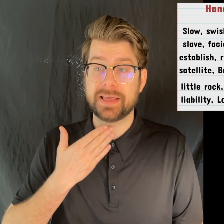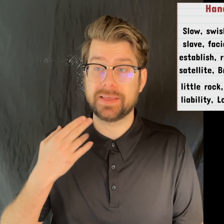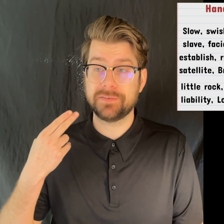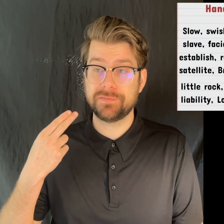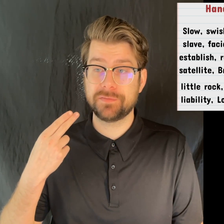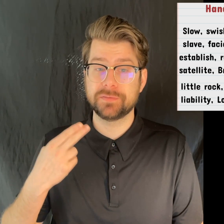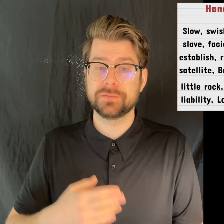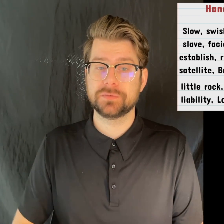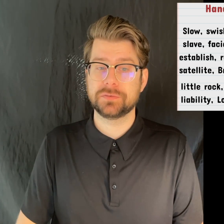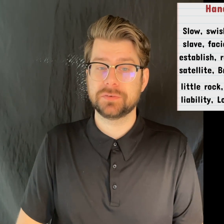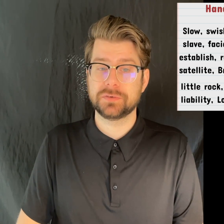slave,